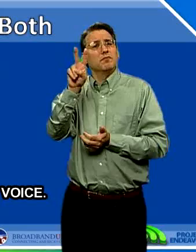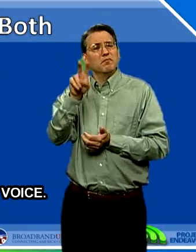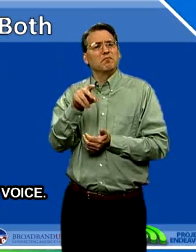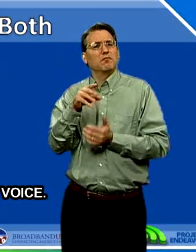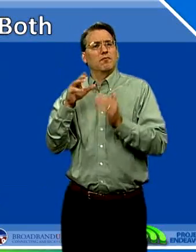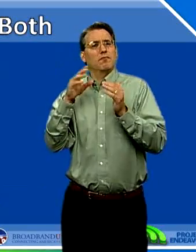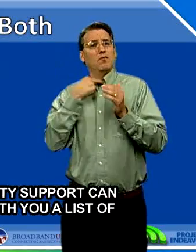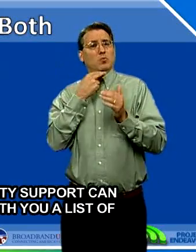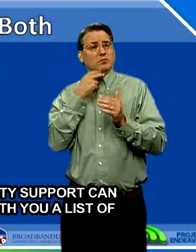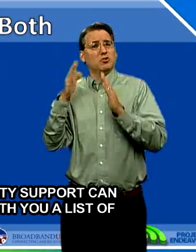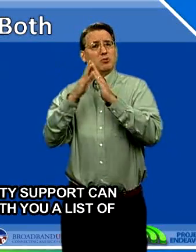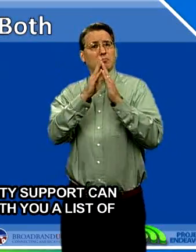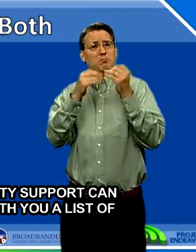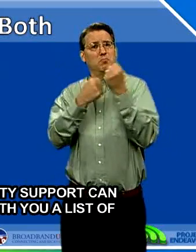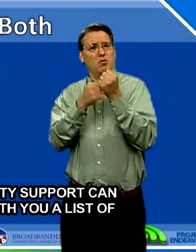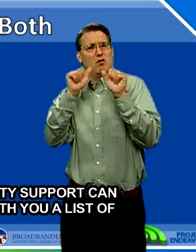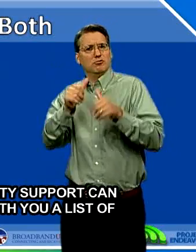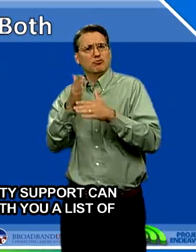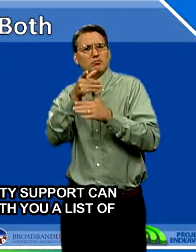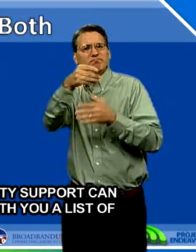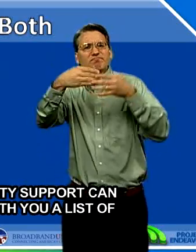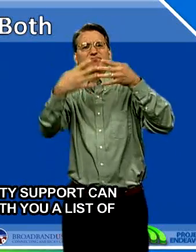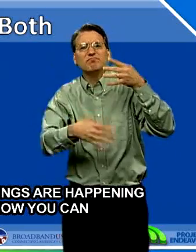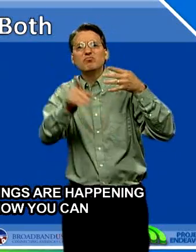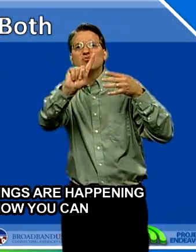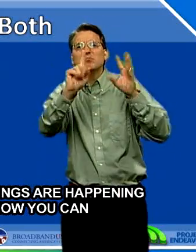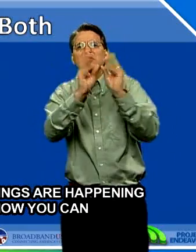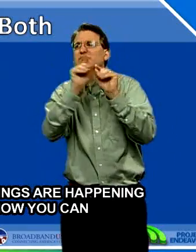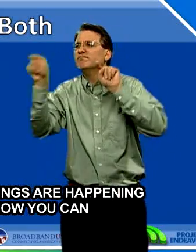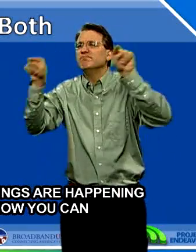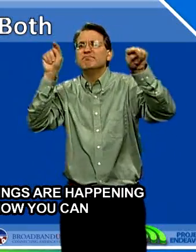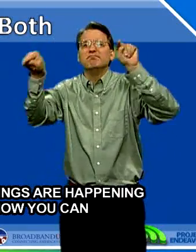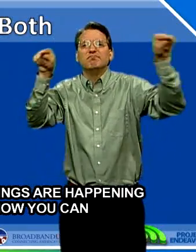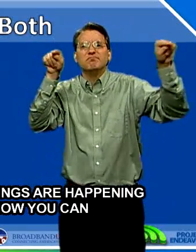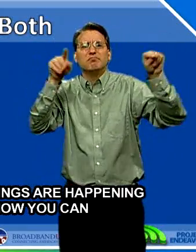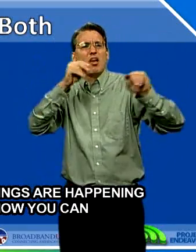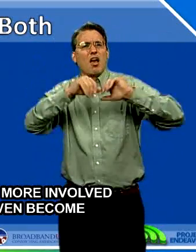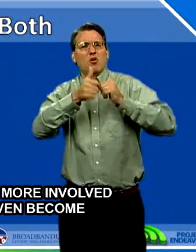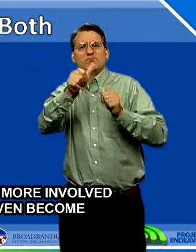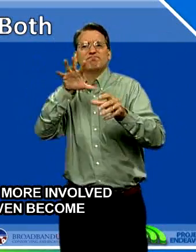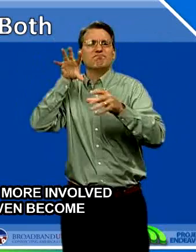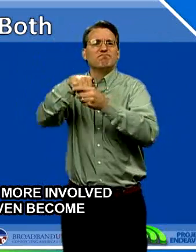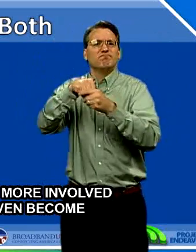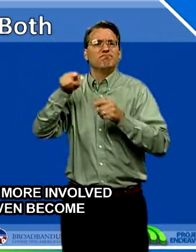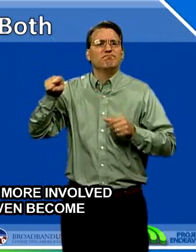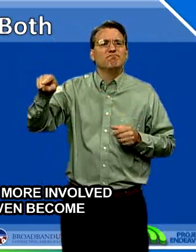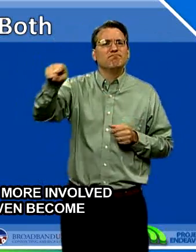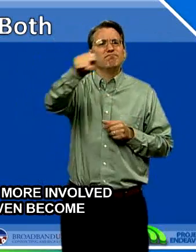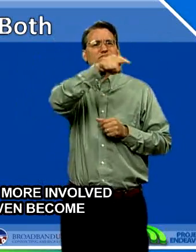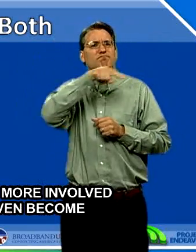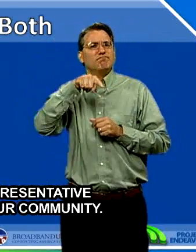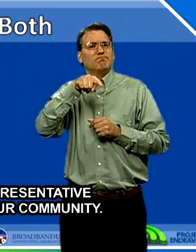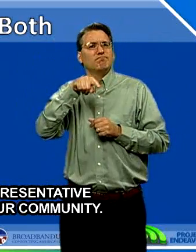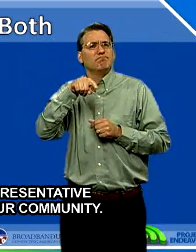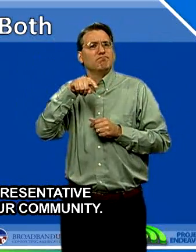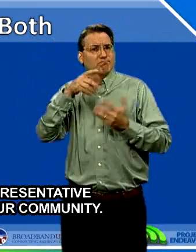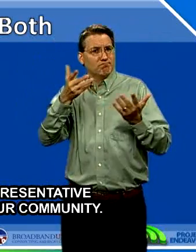Voice. Community support can share with you a list of where meetings are happening and how you can become more involved or even become a representative